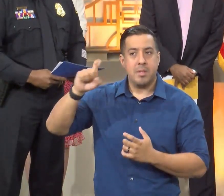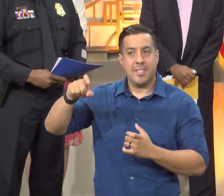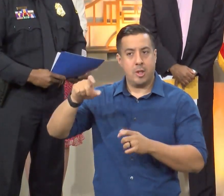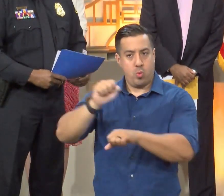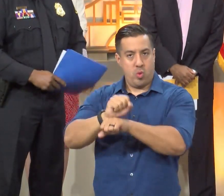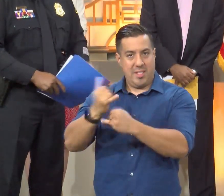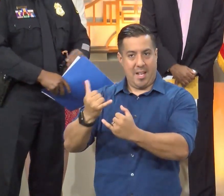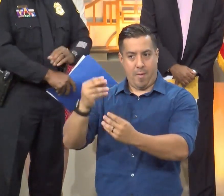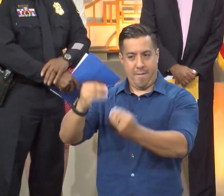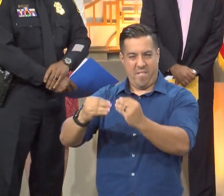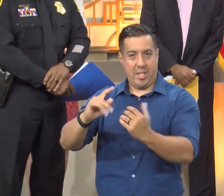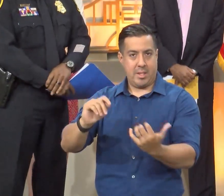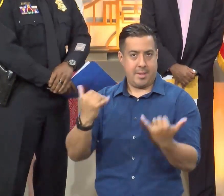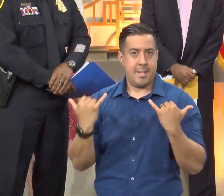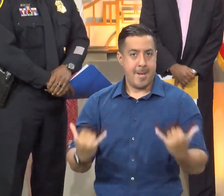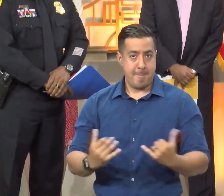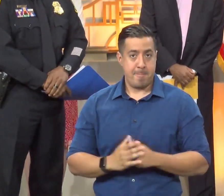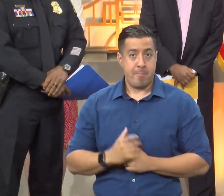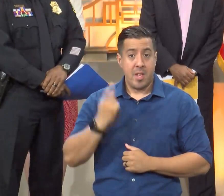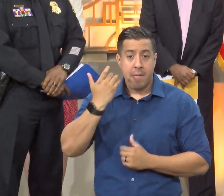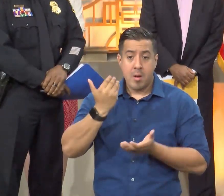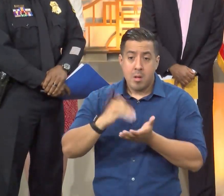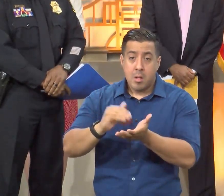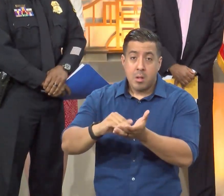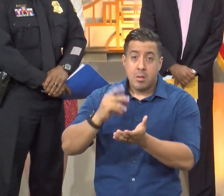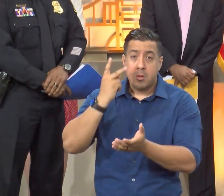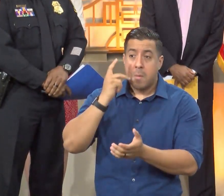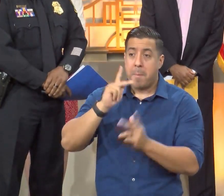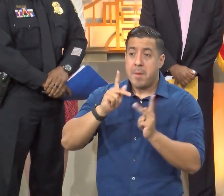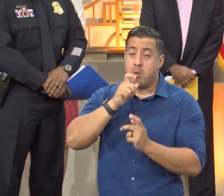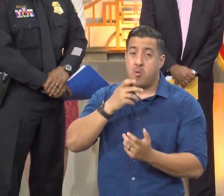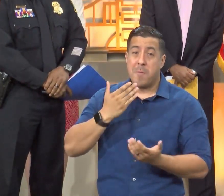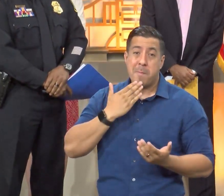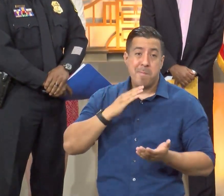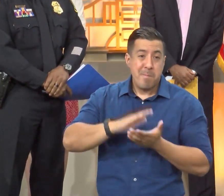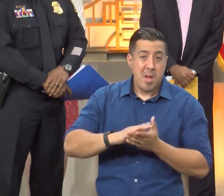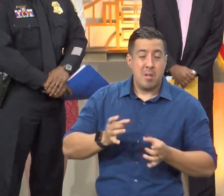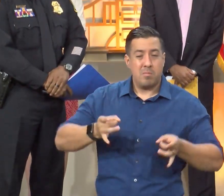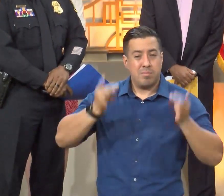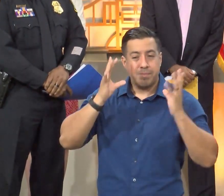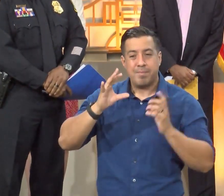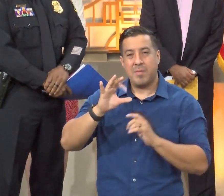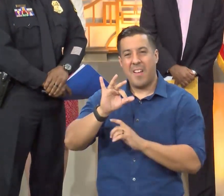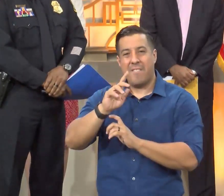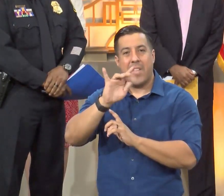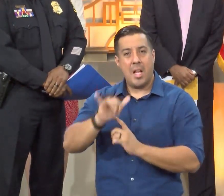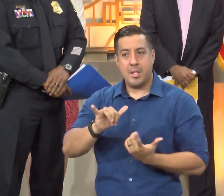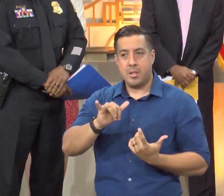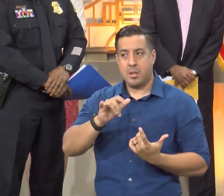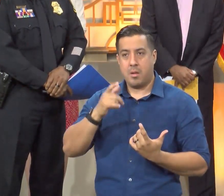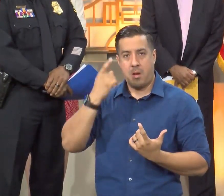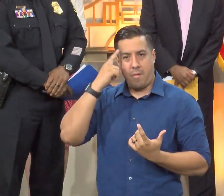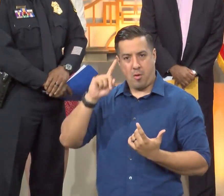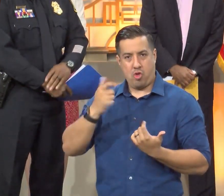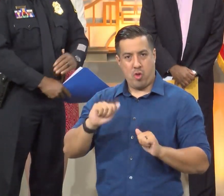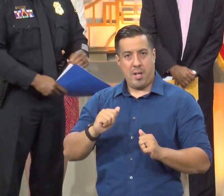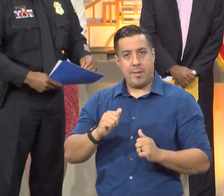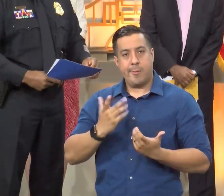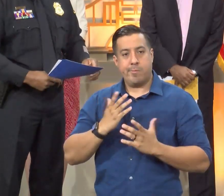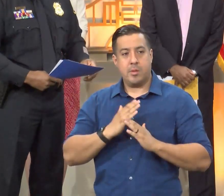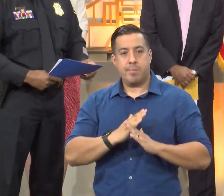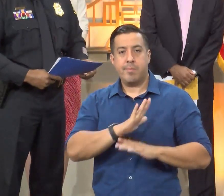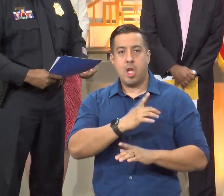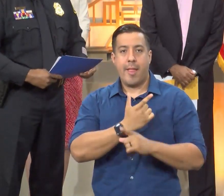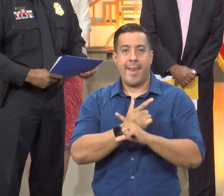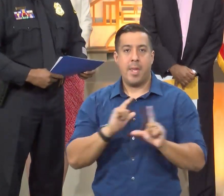you endorse or encourage the repeated release of the most violent offenders back into the community for the sake of protecting their liberties,